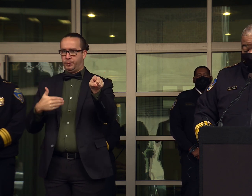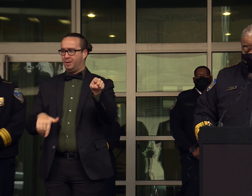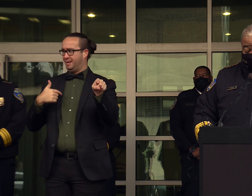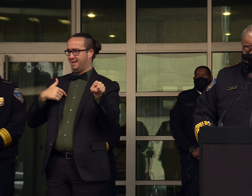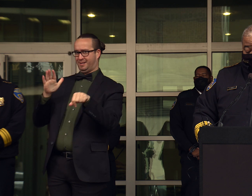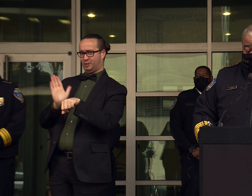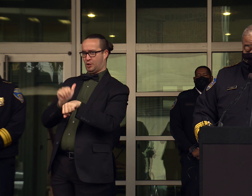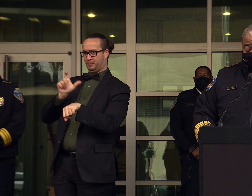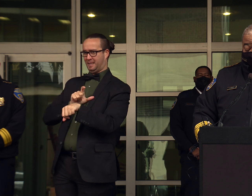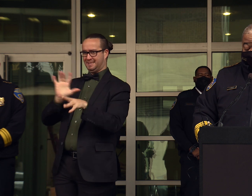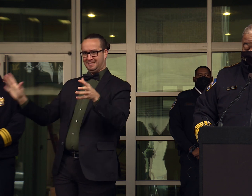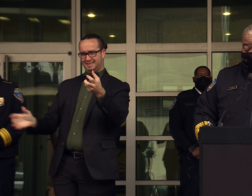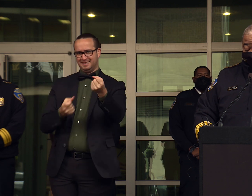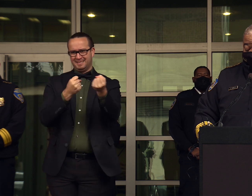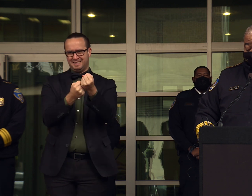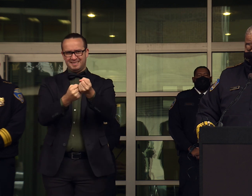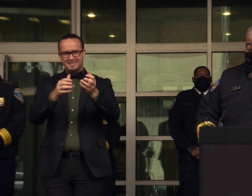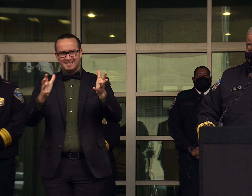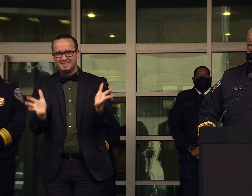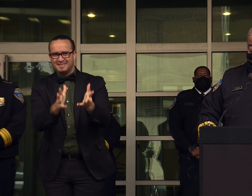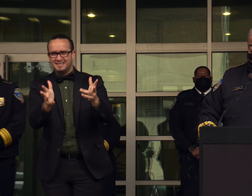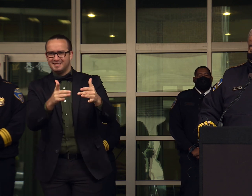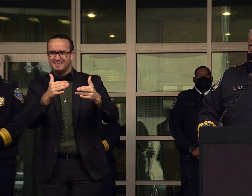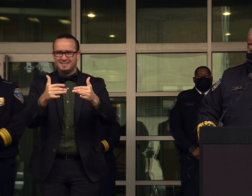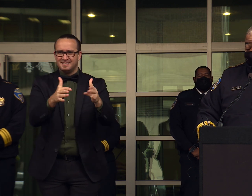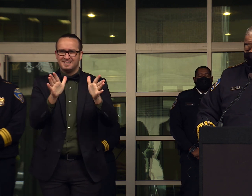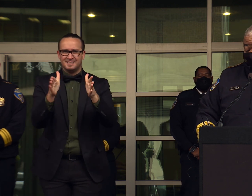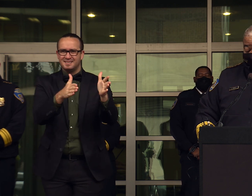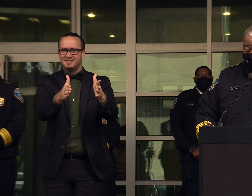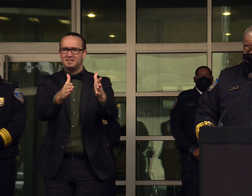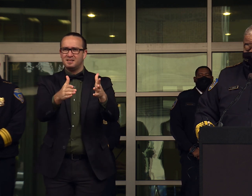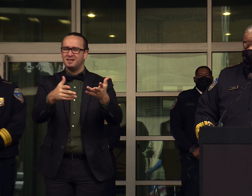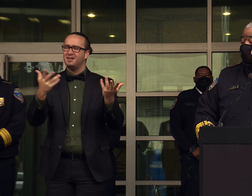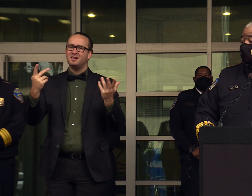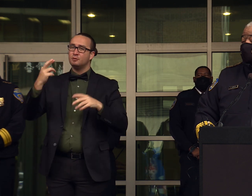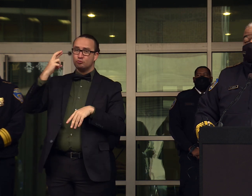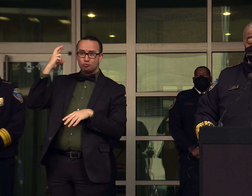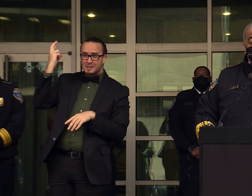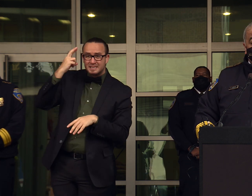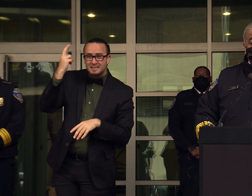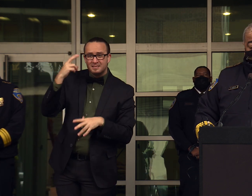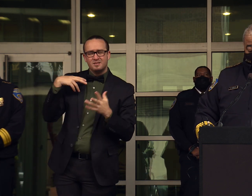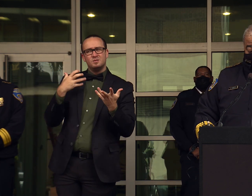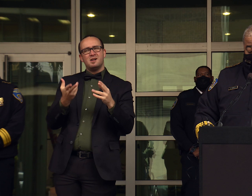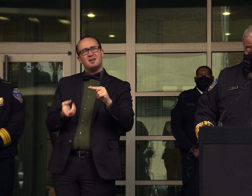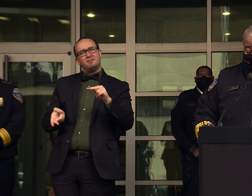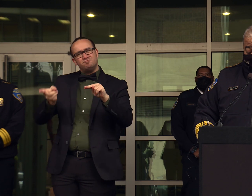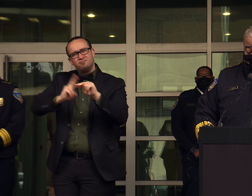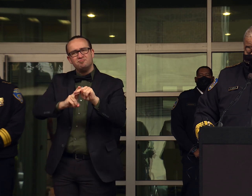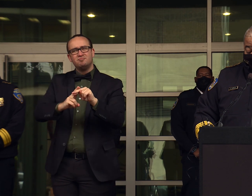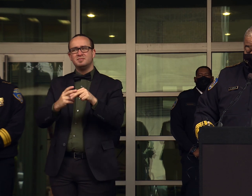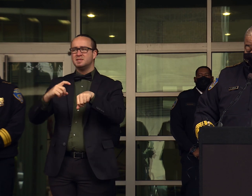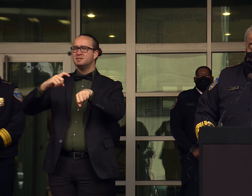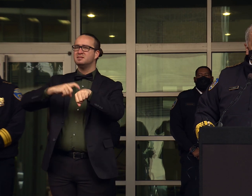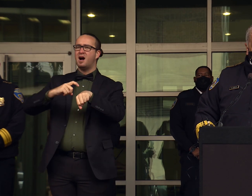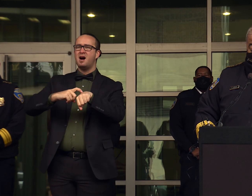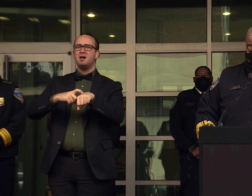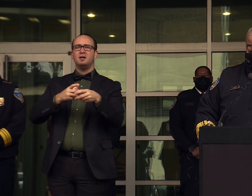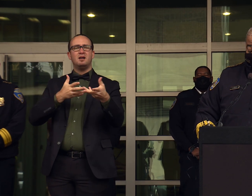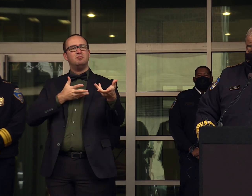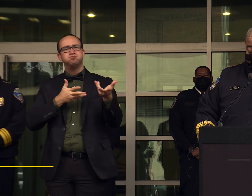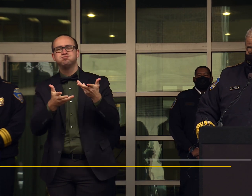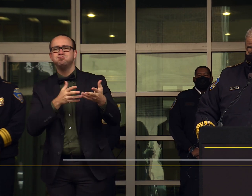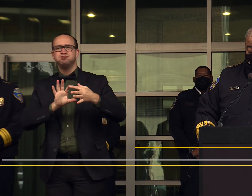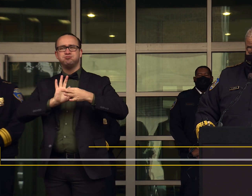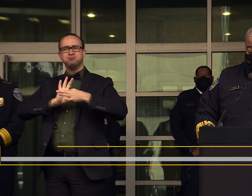enhanced focus, more free time for quality engagement and enforcement in our goal to deter violent crime. We will continue